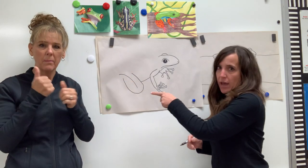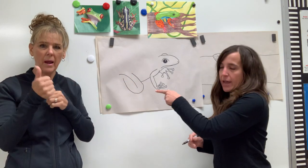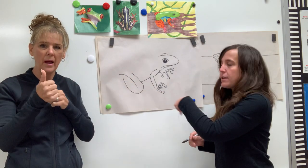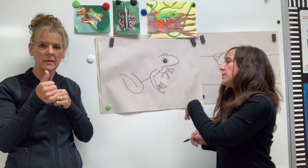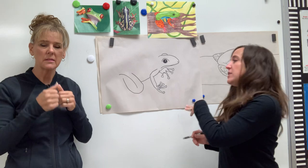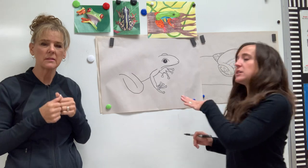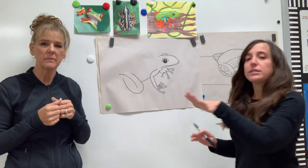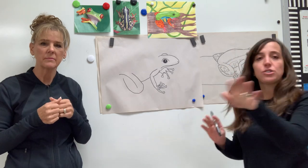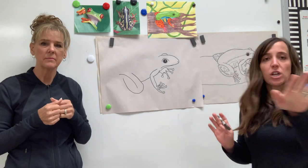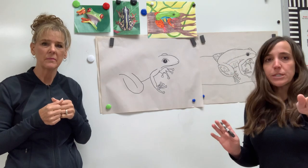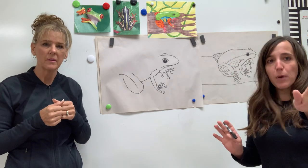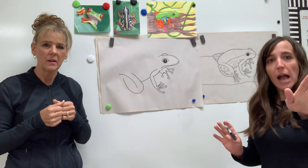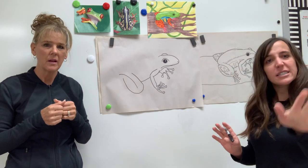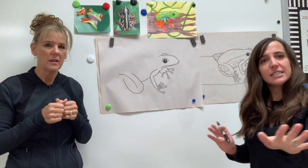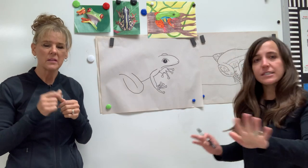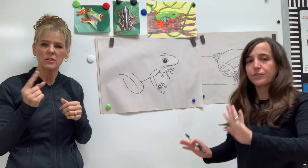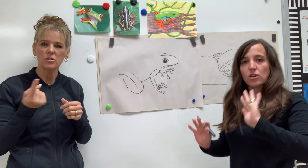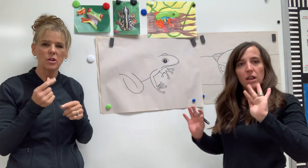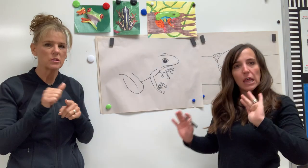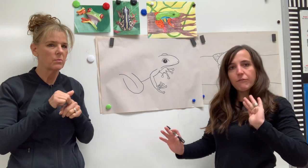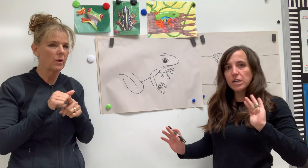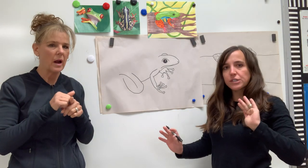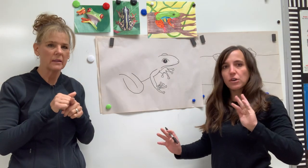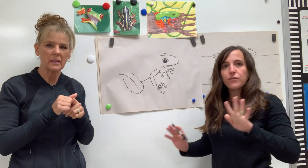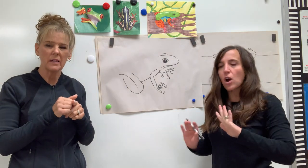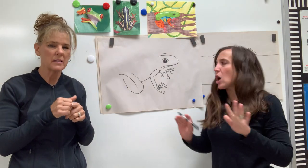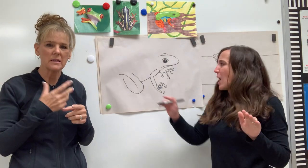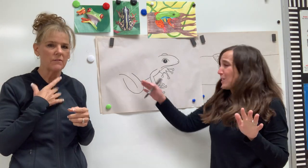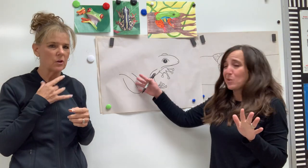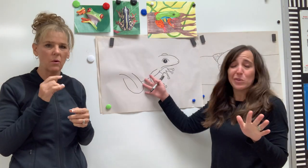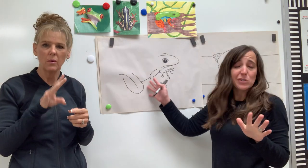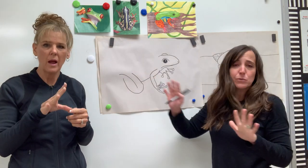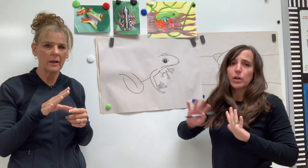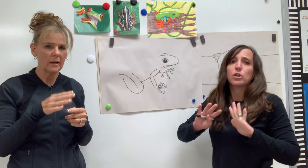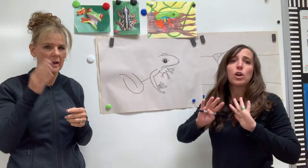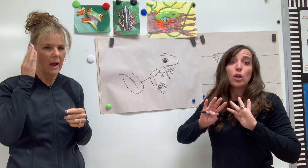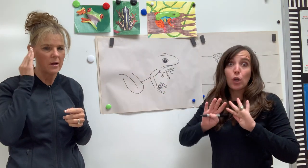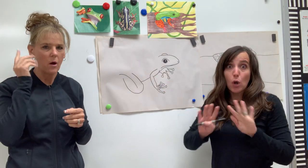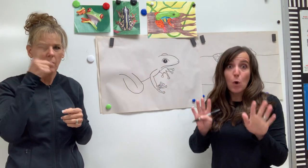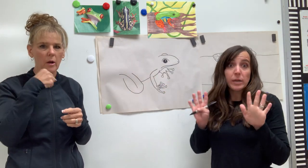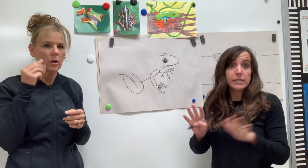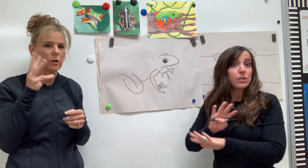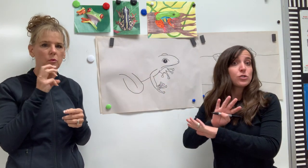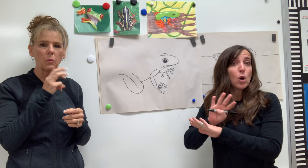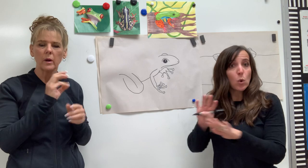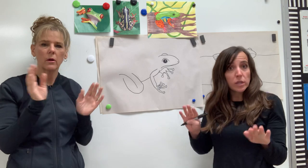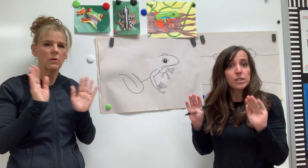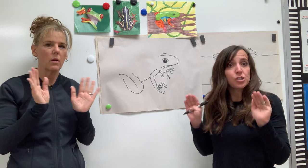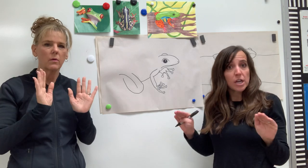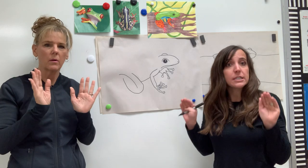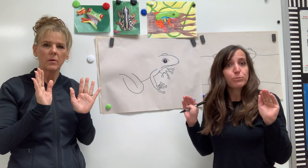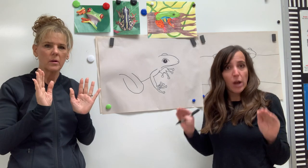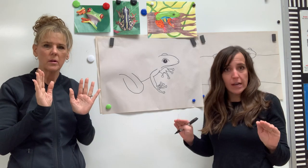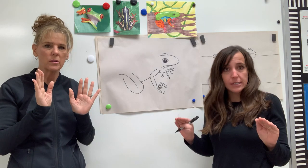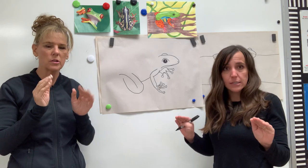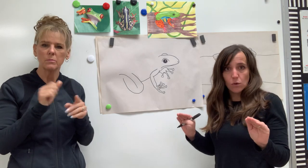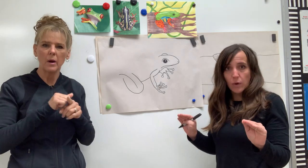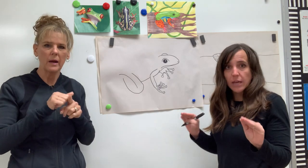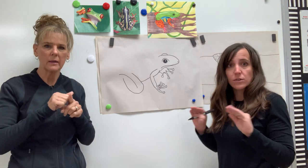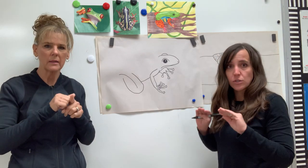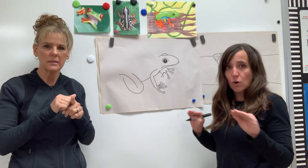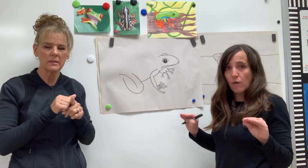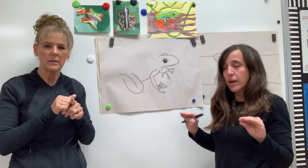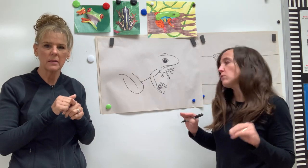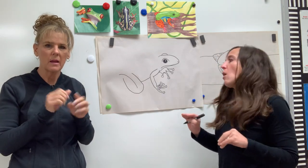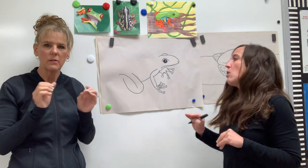past, okay? This is just practice. If you're not loving it so far, I know it looks weird, no big deal. Totally just practice,